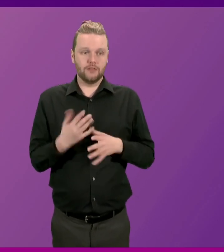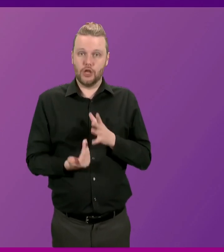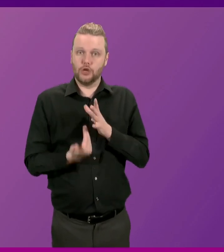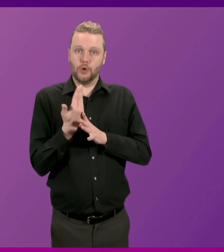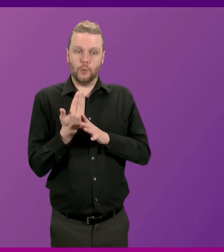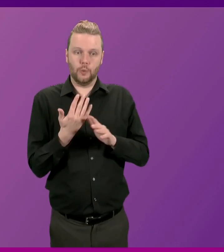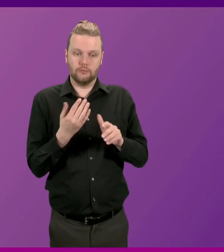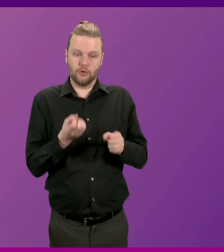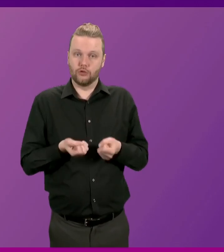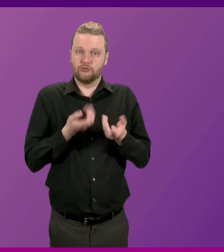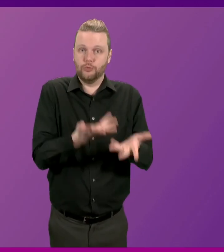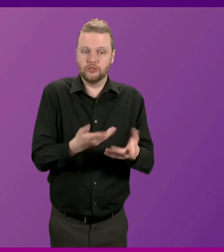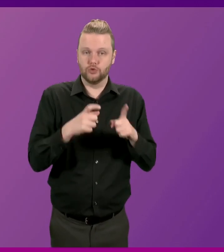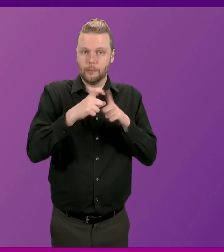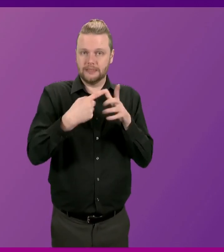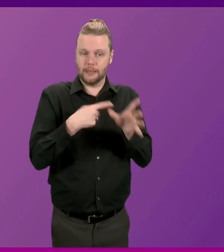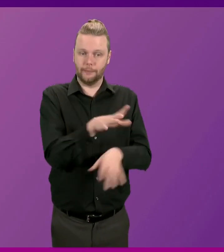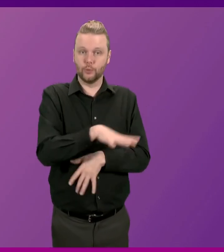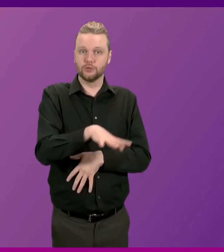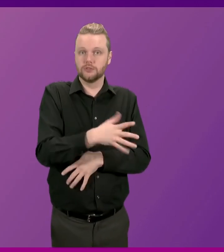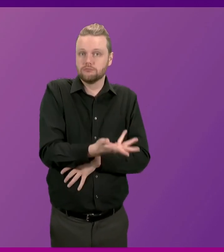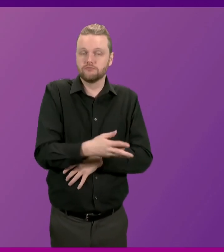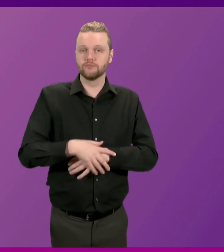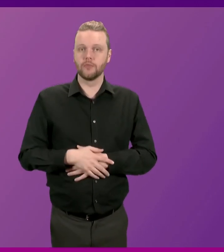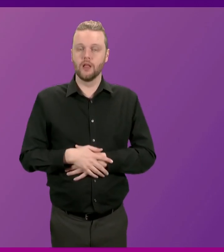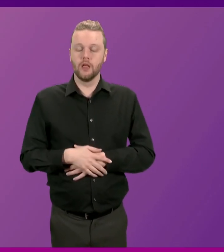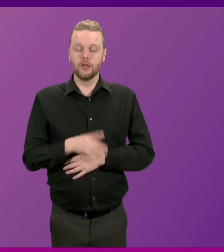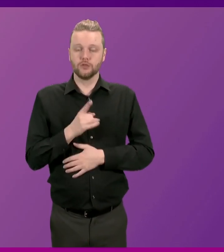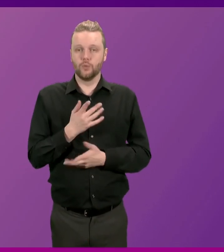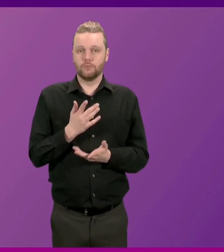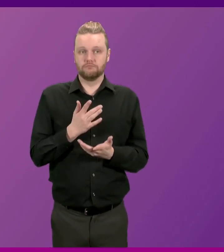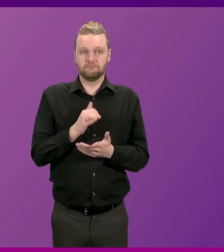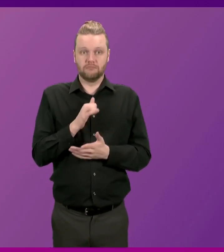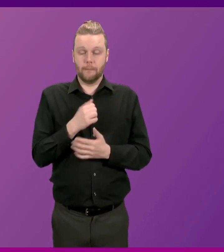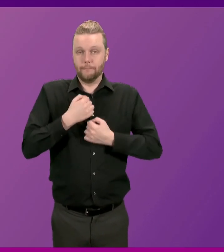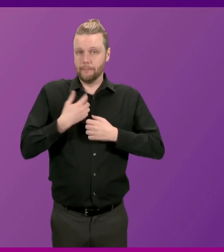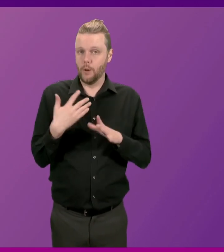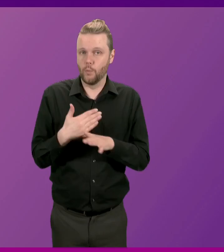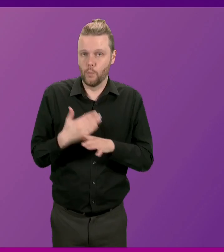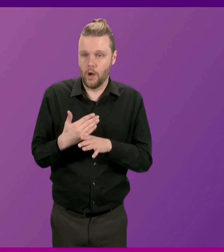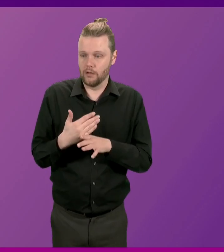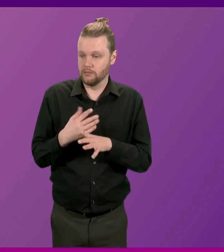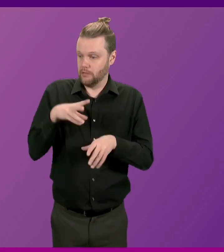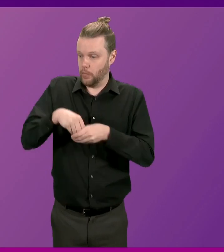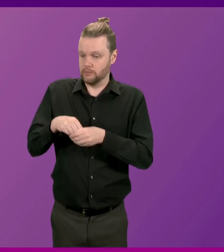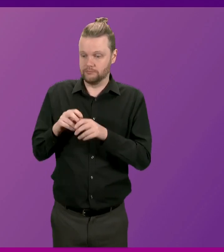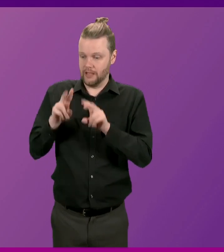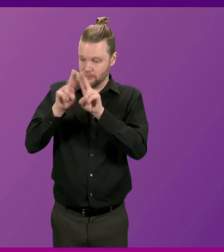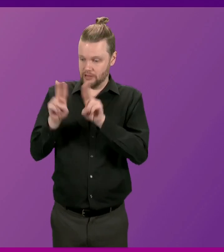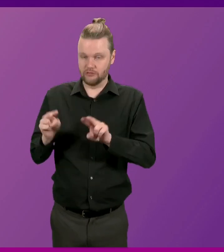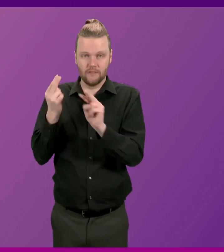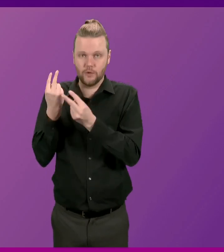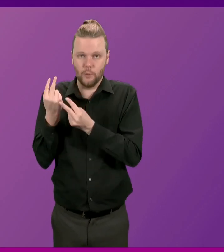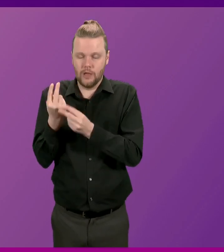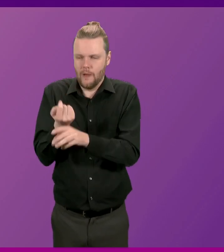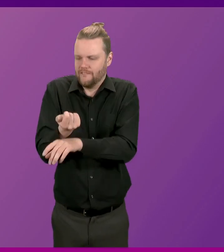to the domestic abuse field. And it's, certainly in my work, including international reviews, there's very